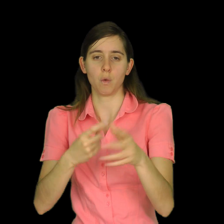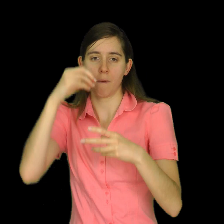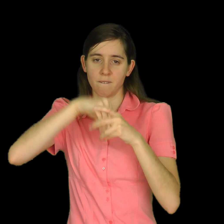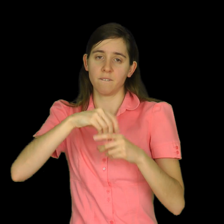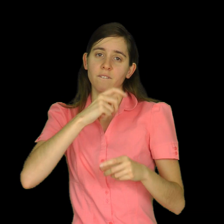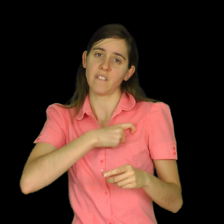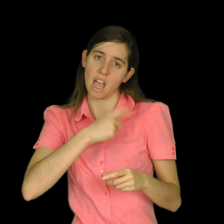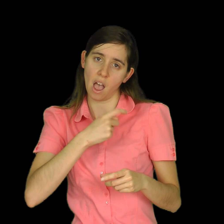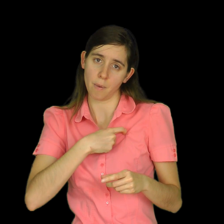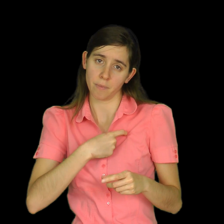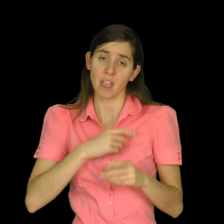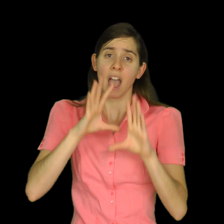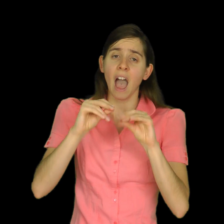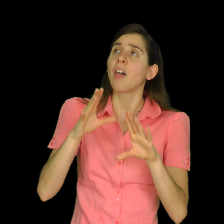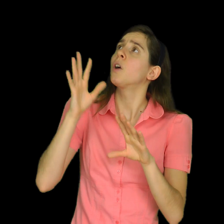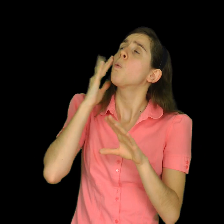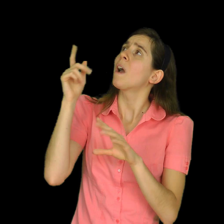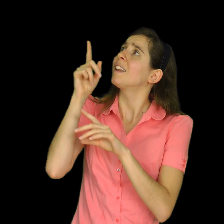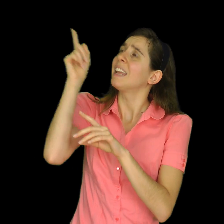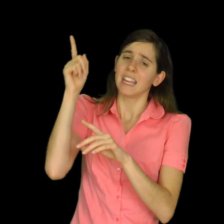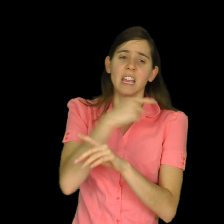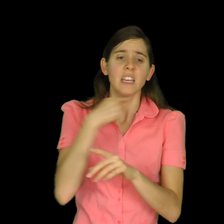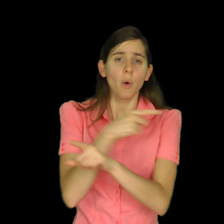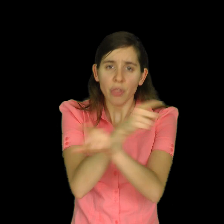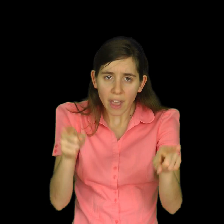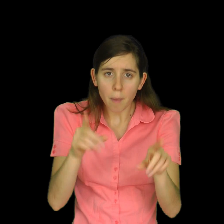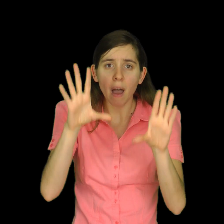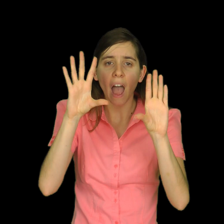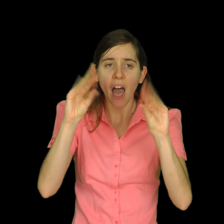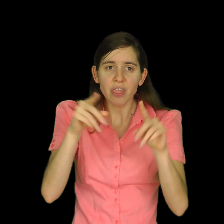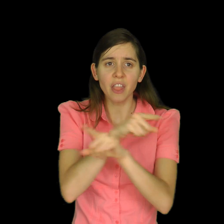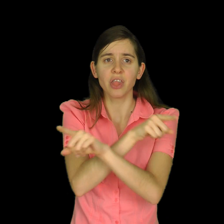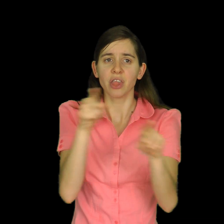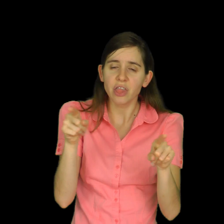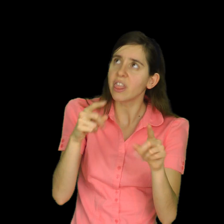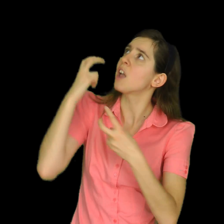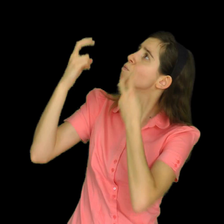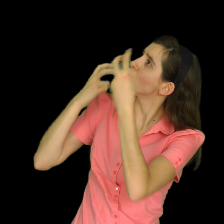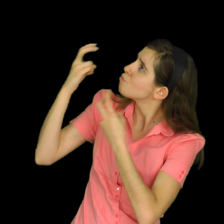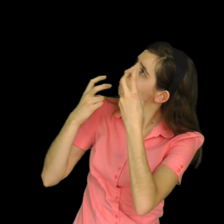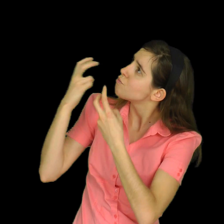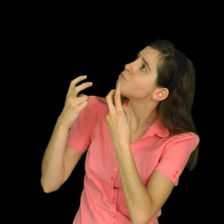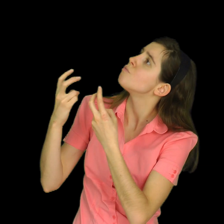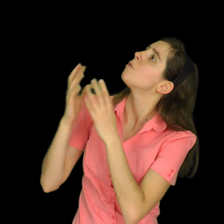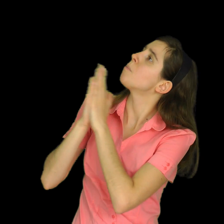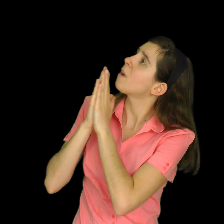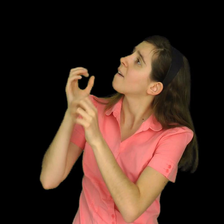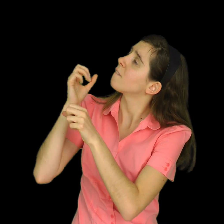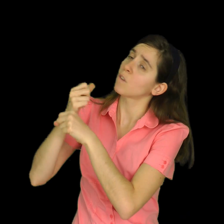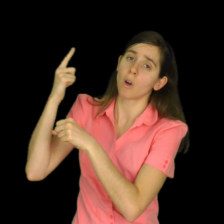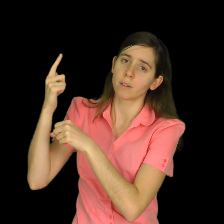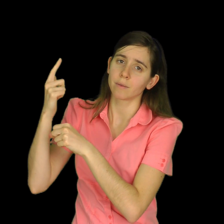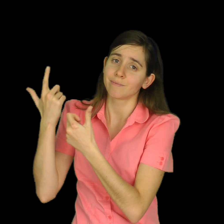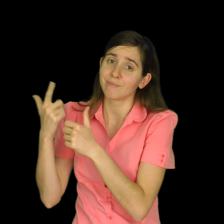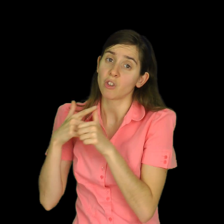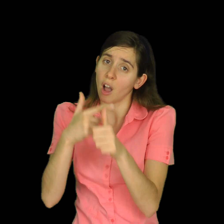important. When He slew them, then they sought Him, and they returned and sought earnestly for God. And there's your